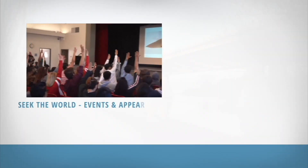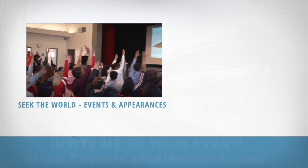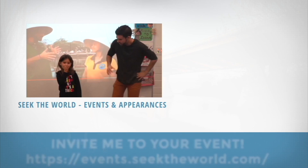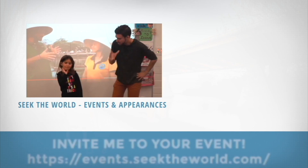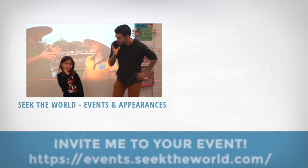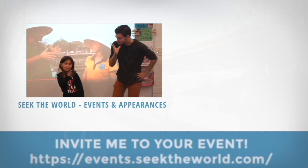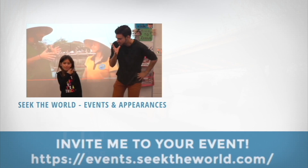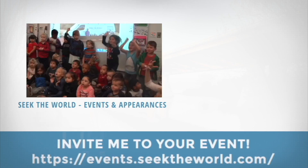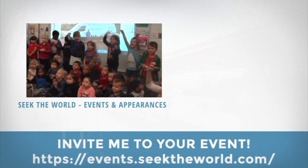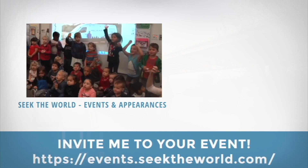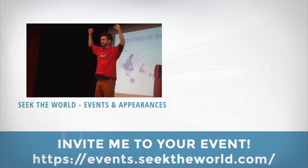We love you. you.